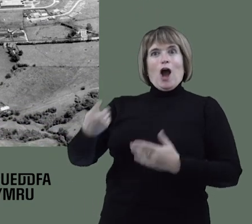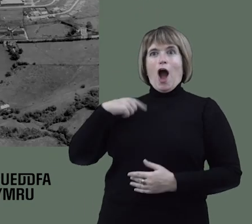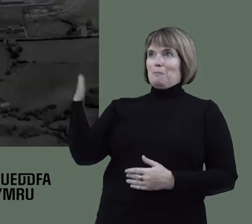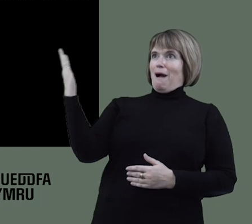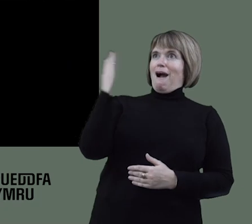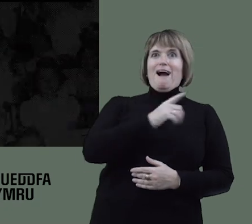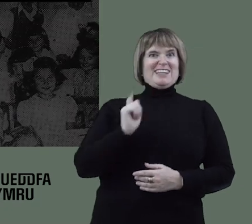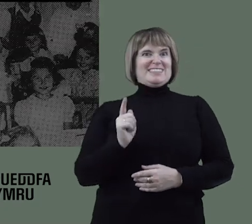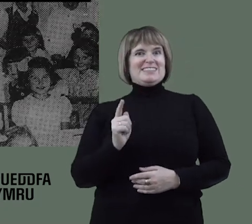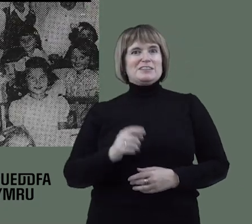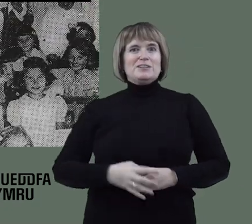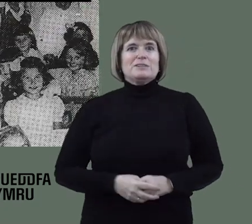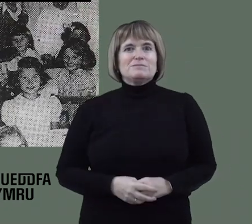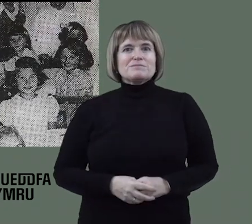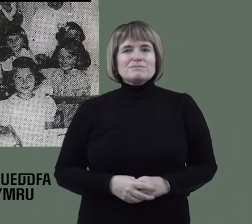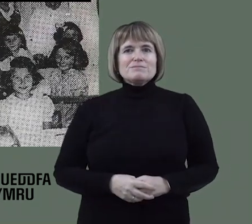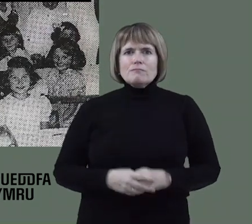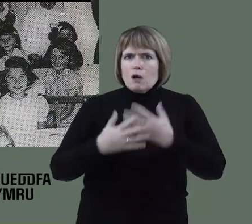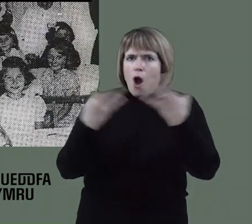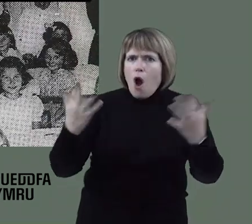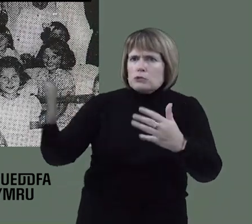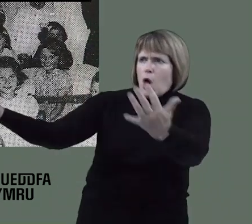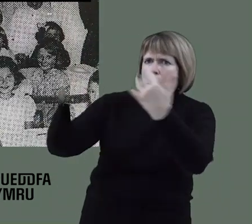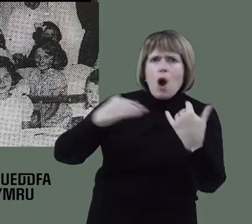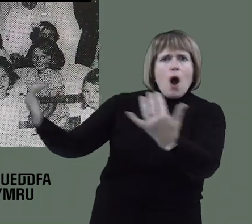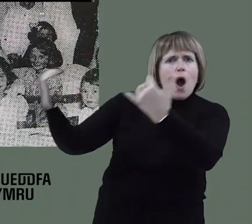shop. There were evacuees in our